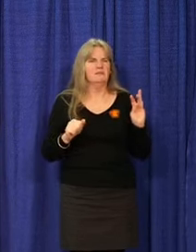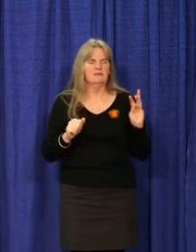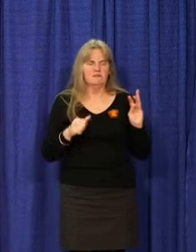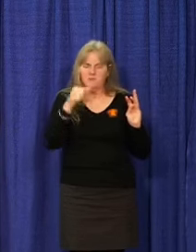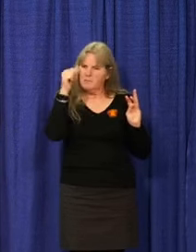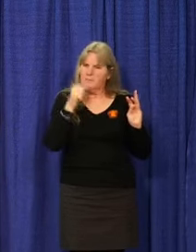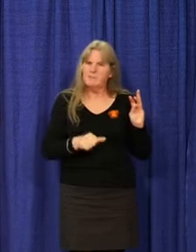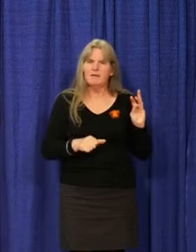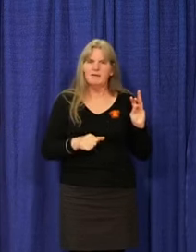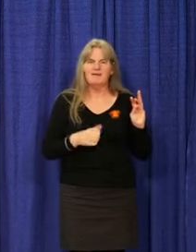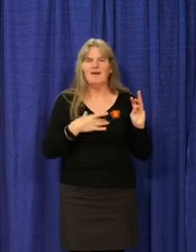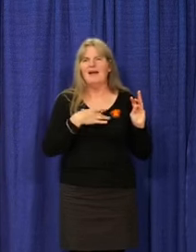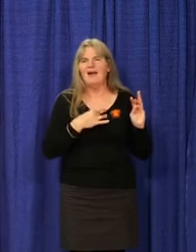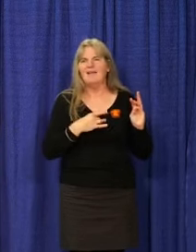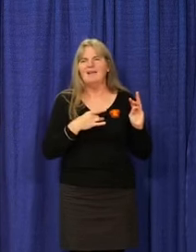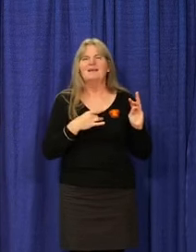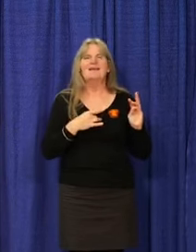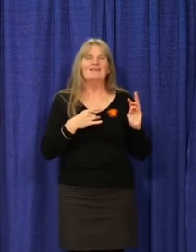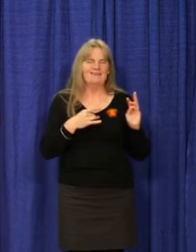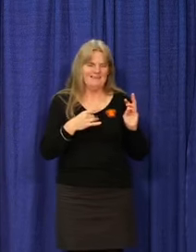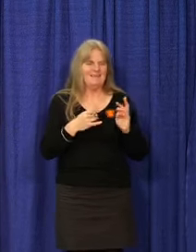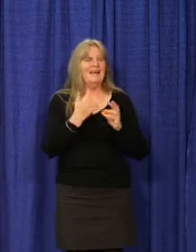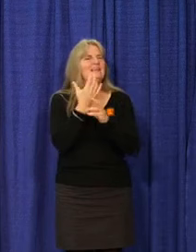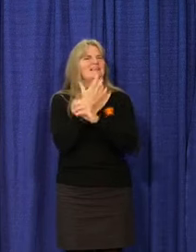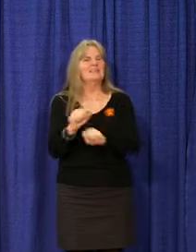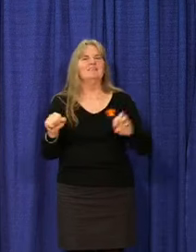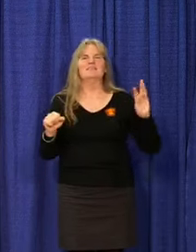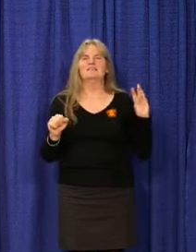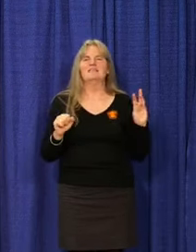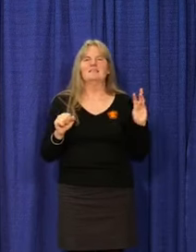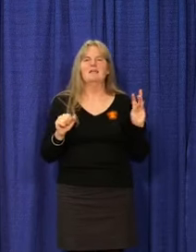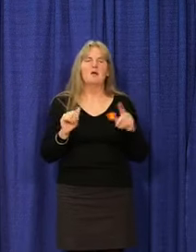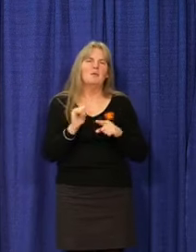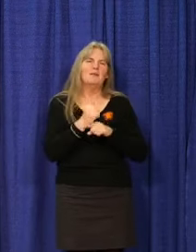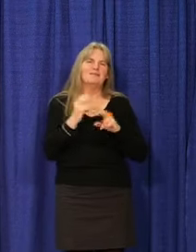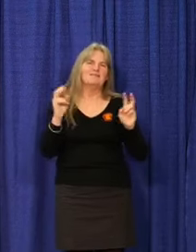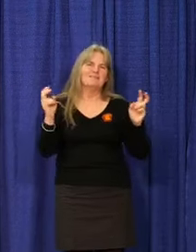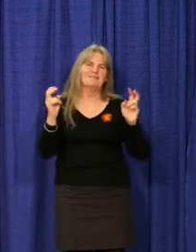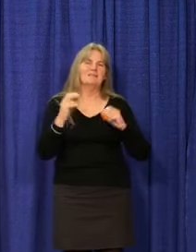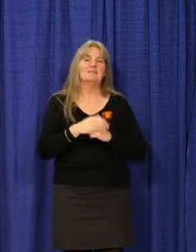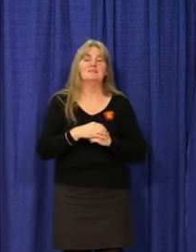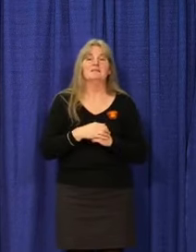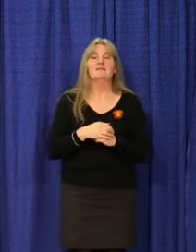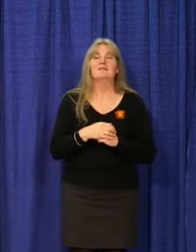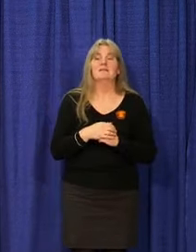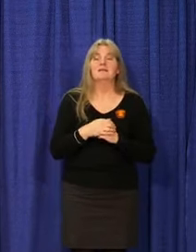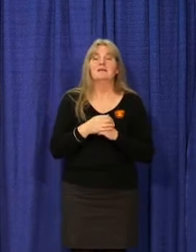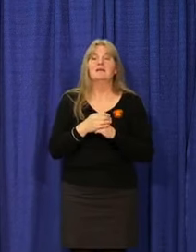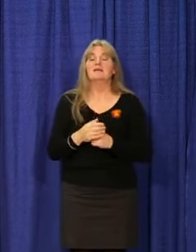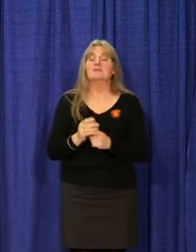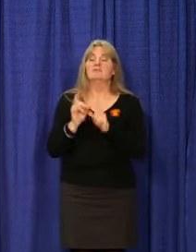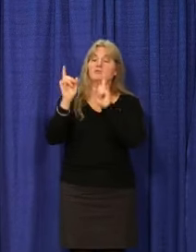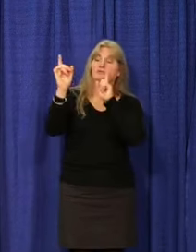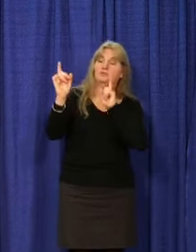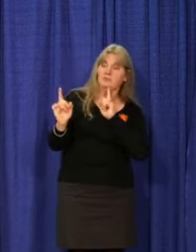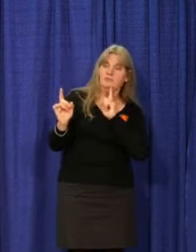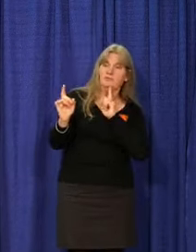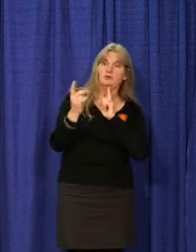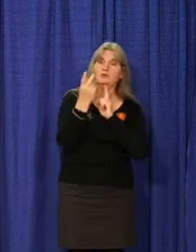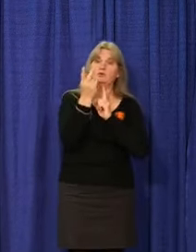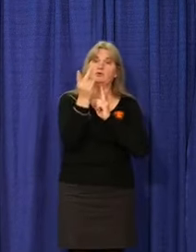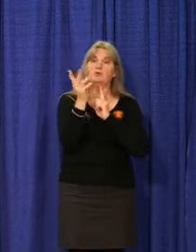COVID-19. I like to say practice safe 6. This means maintaining a 2-meter physical distance with